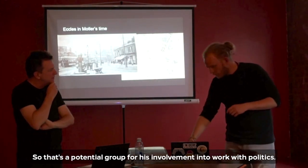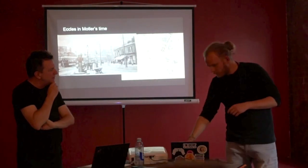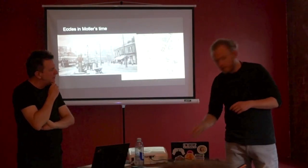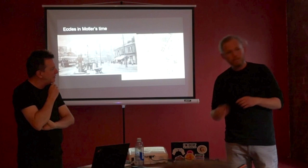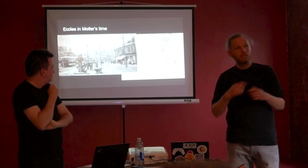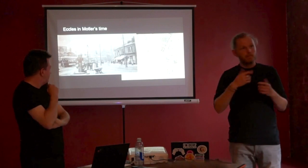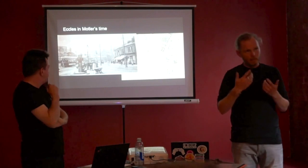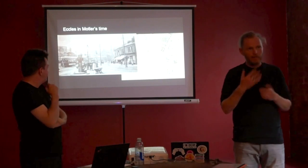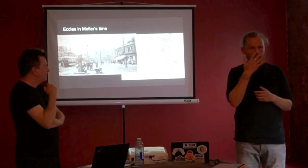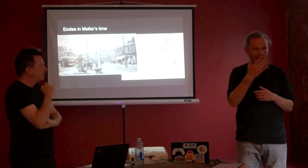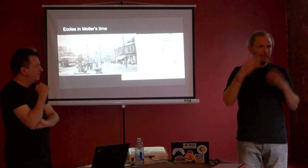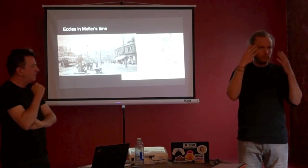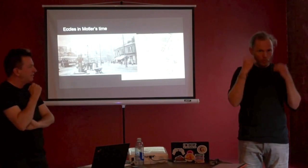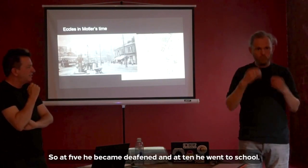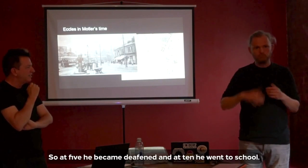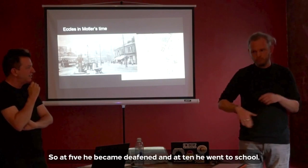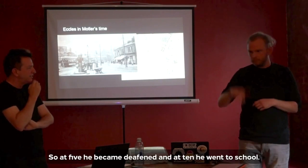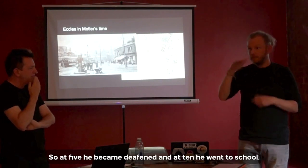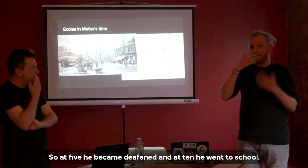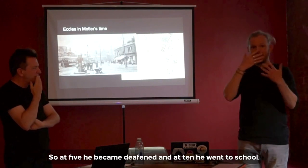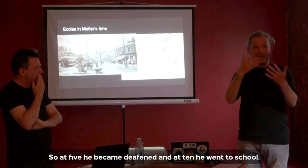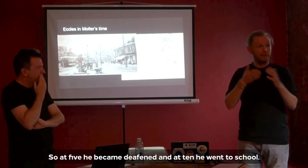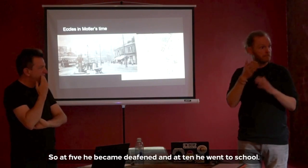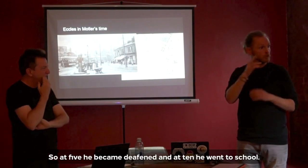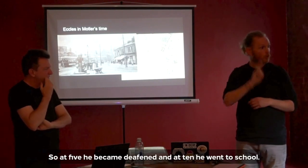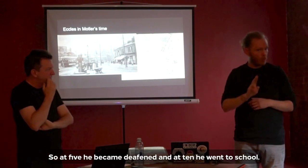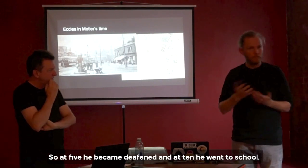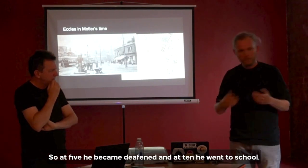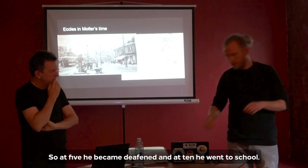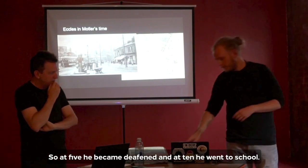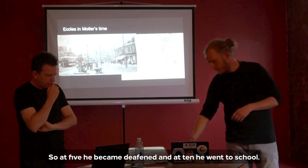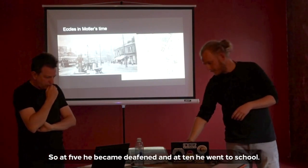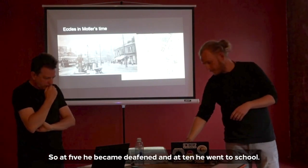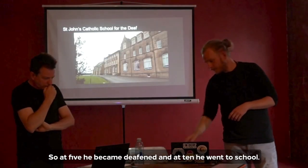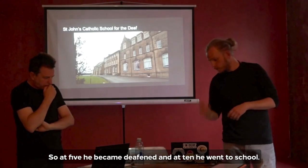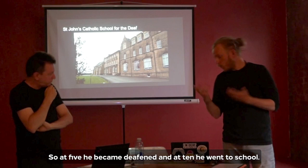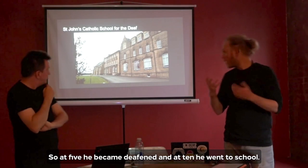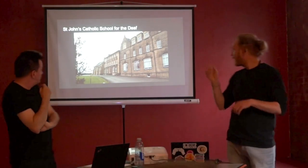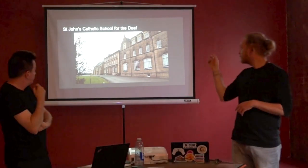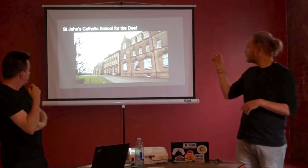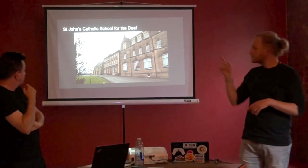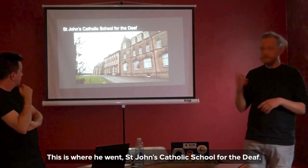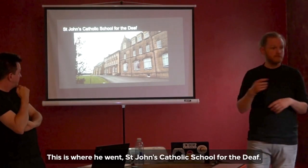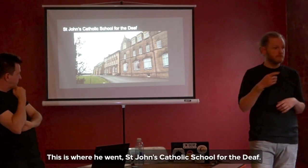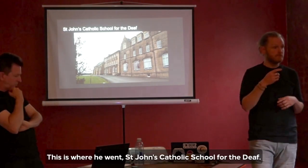politics. So at 5 he was deafened, and at 10 he went to school. This is where he